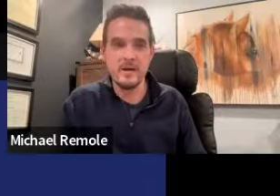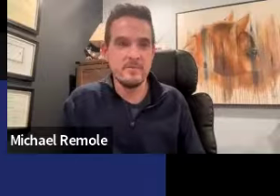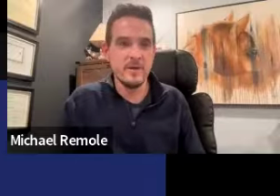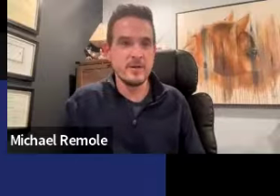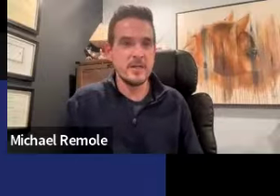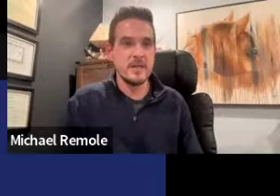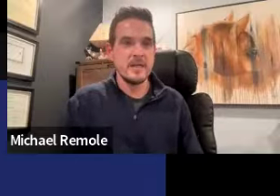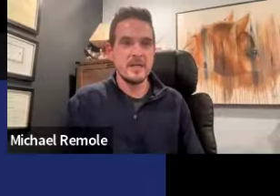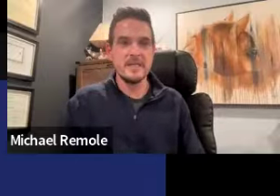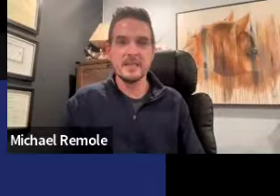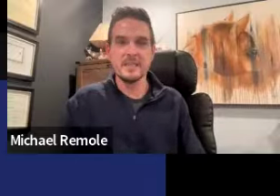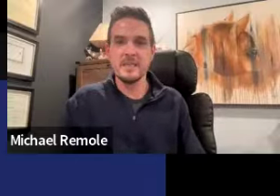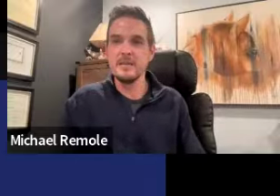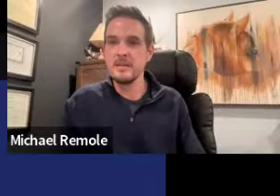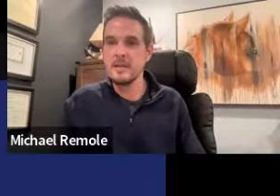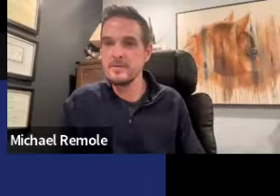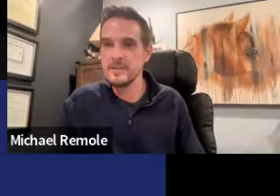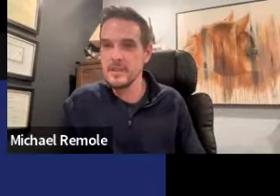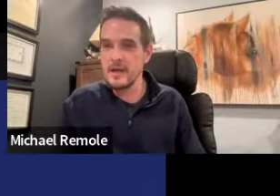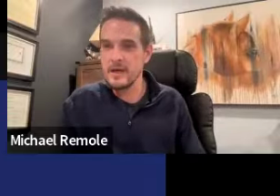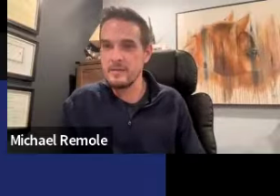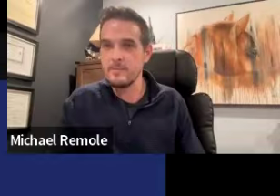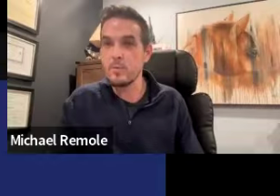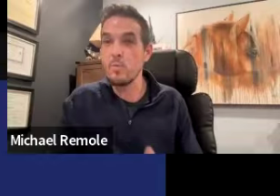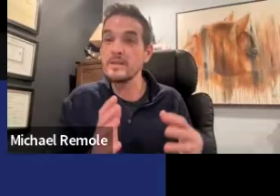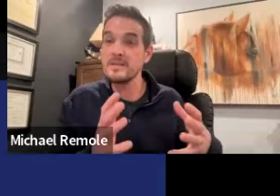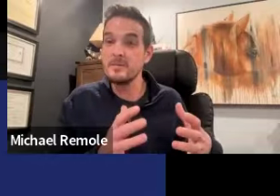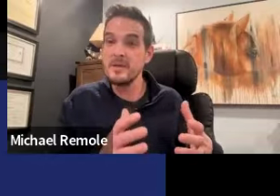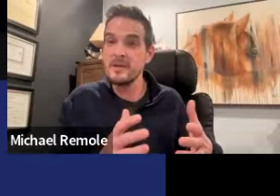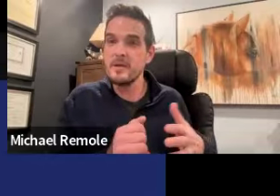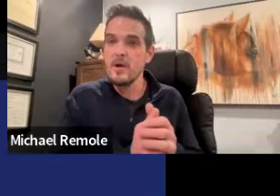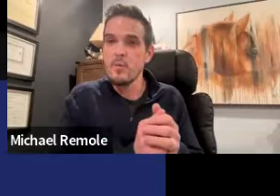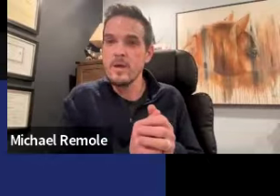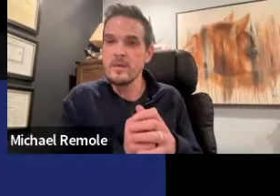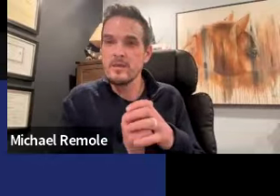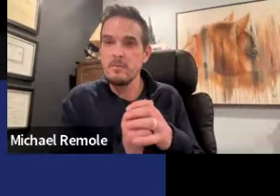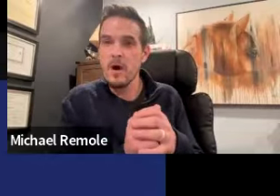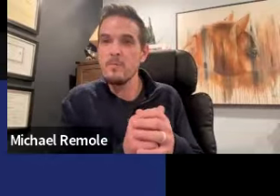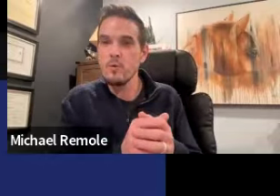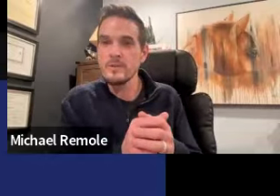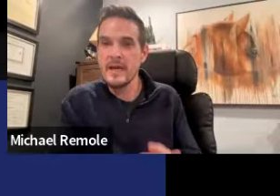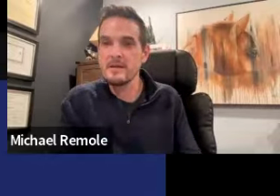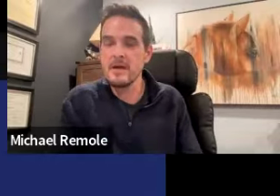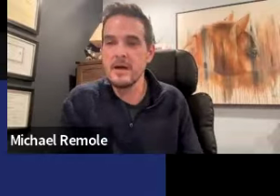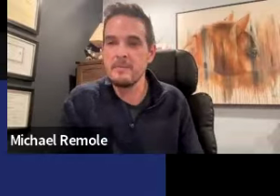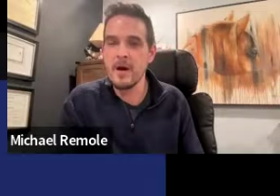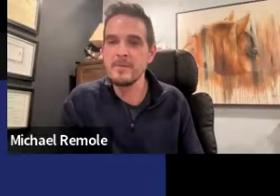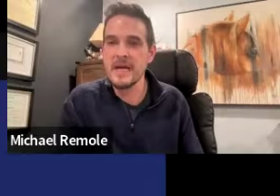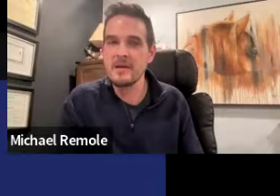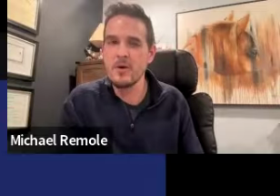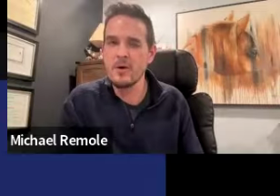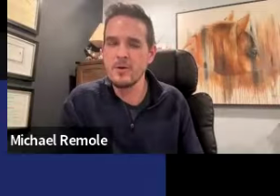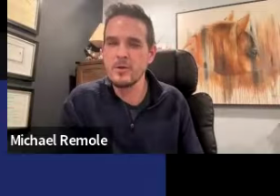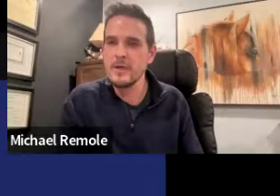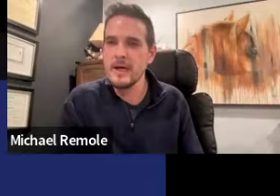is very connected, loves, wants to be with mom or dad. Mom